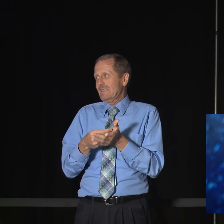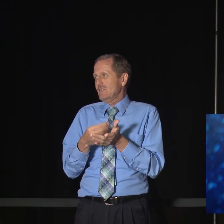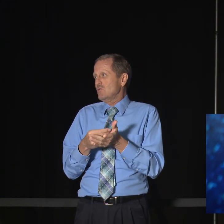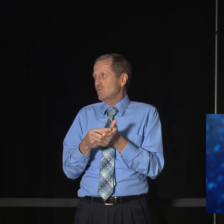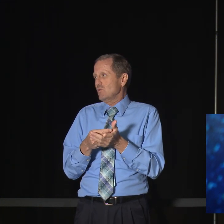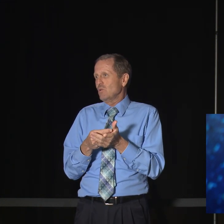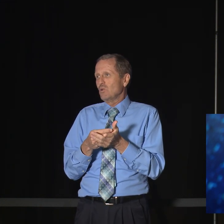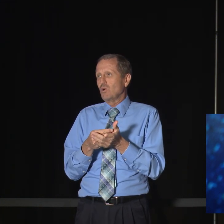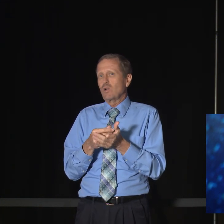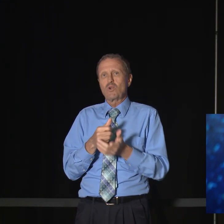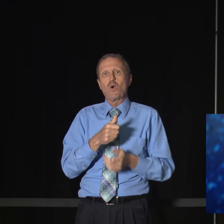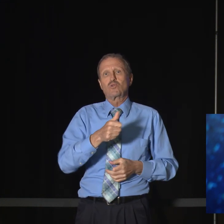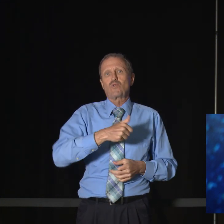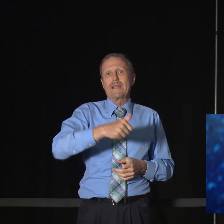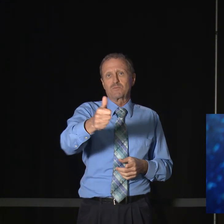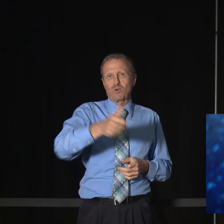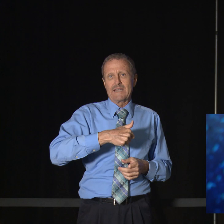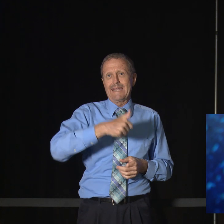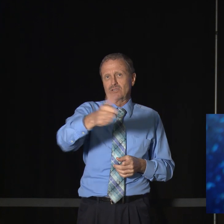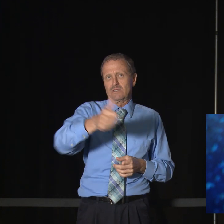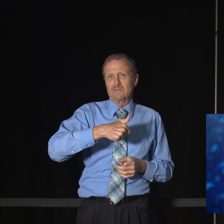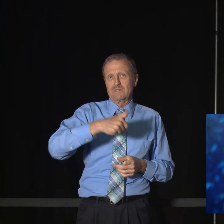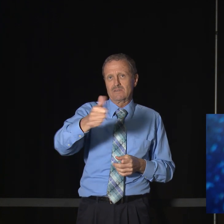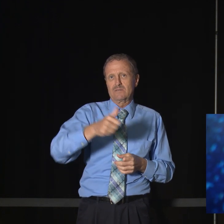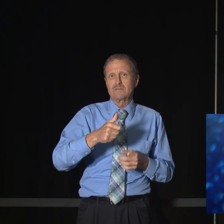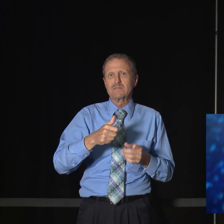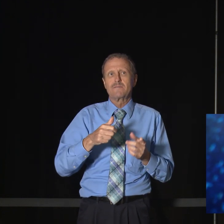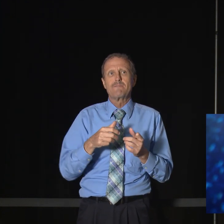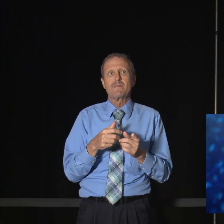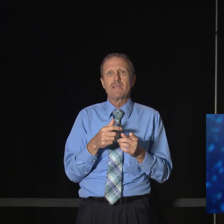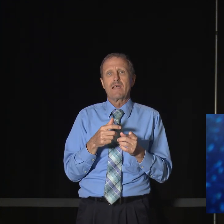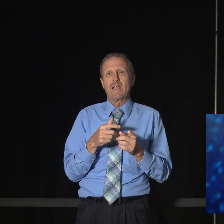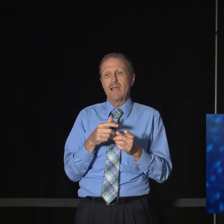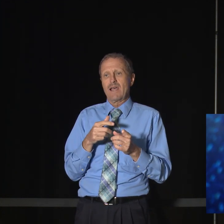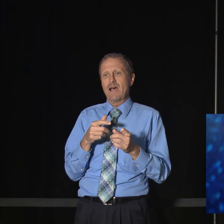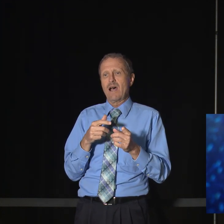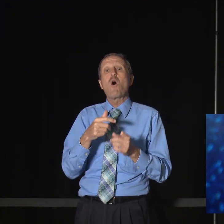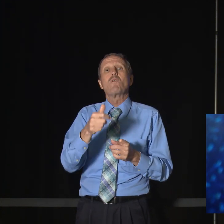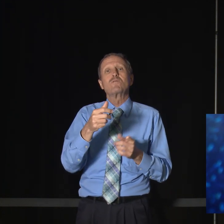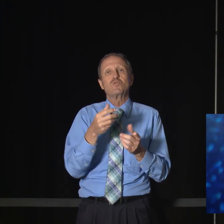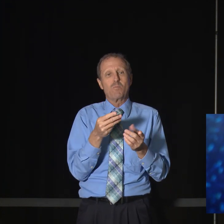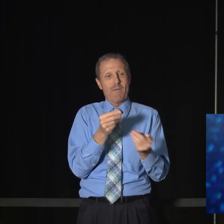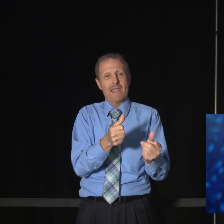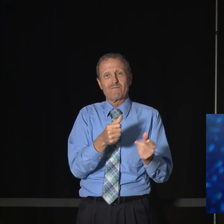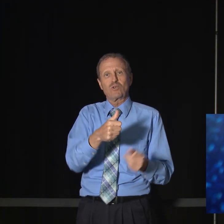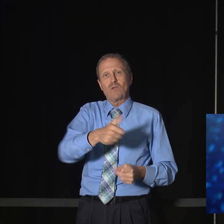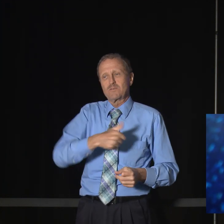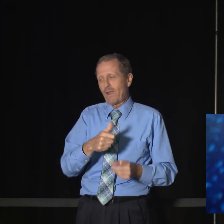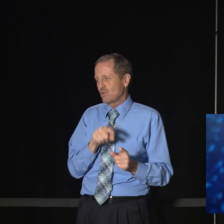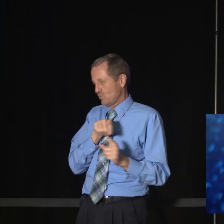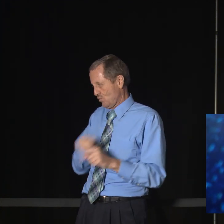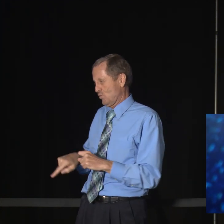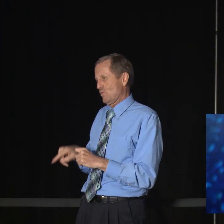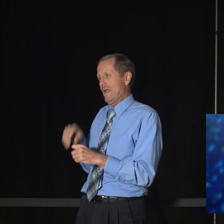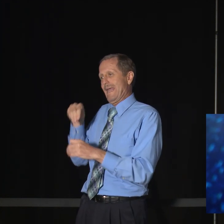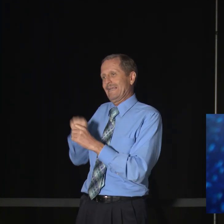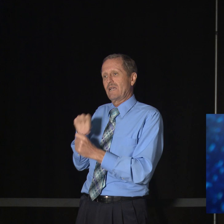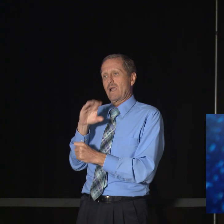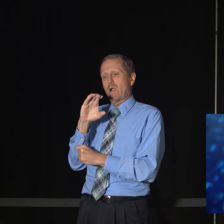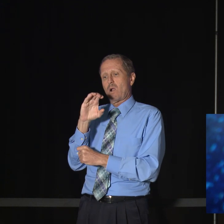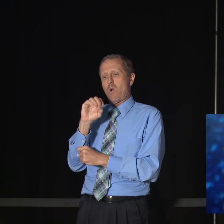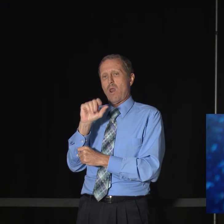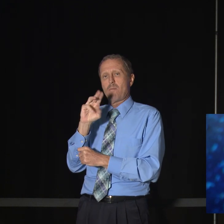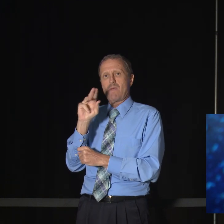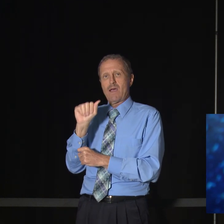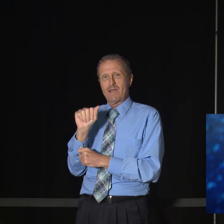the transportation from the border side to the place where we were meeting inside Colombia. One of the girls, she's a